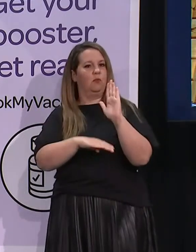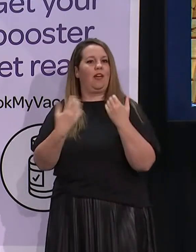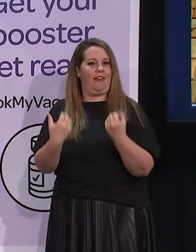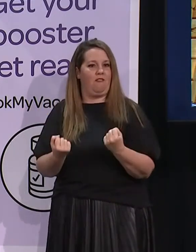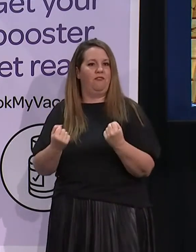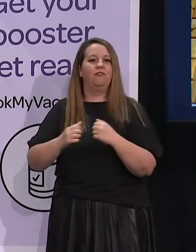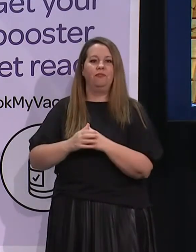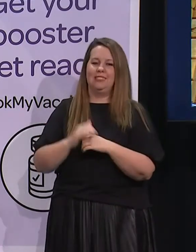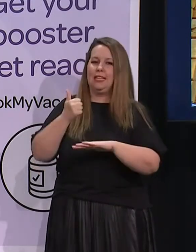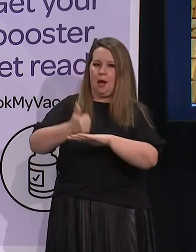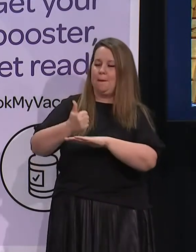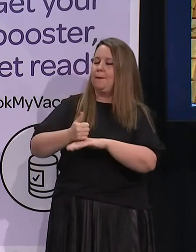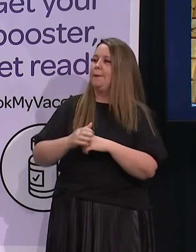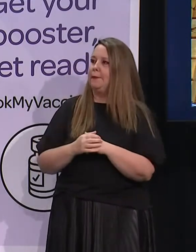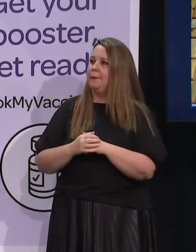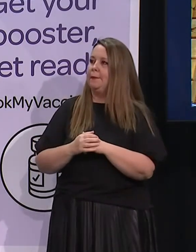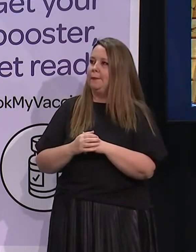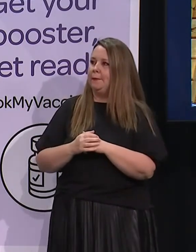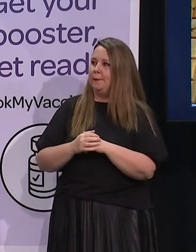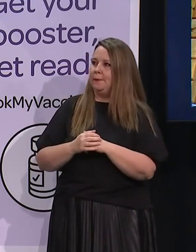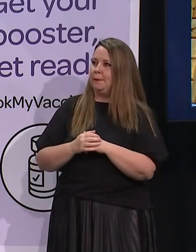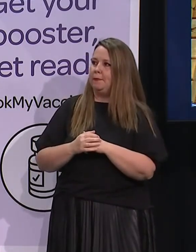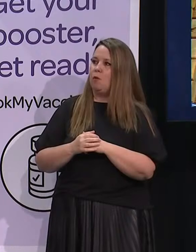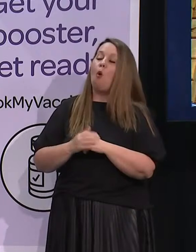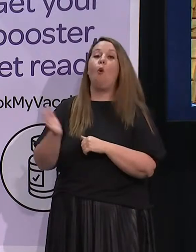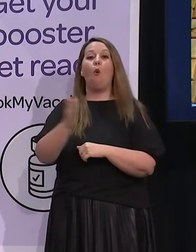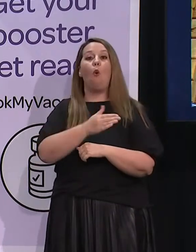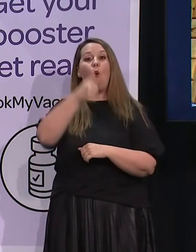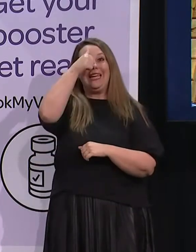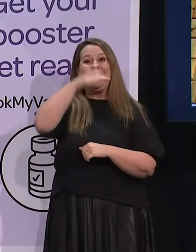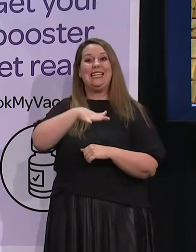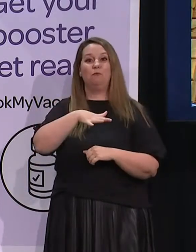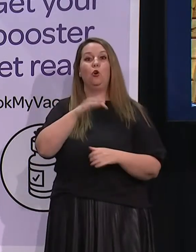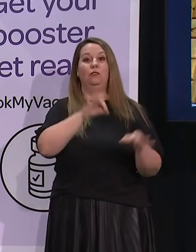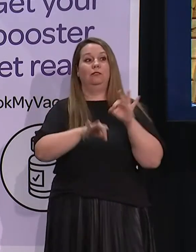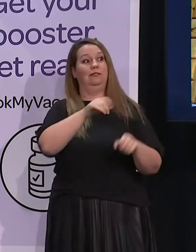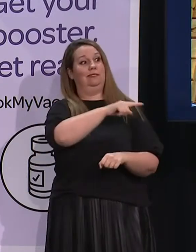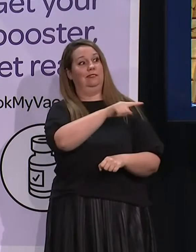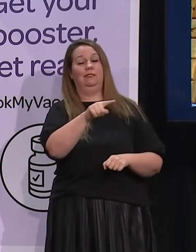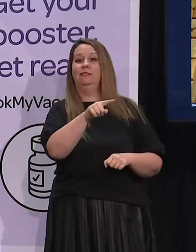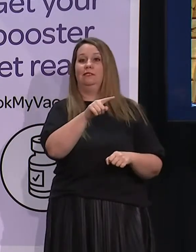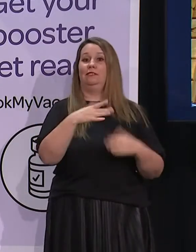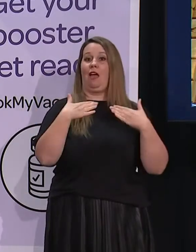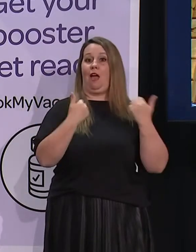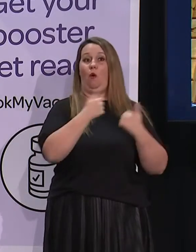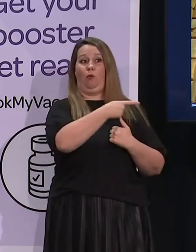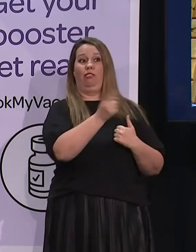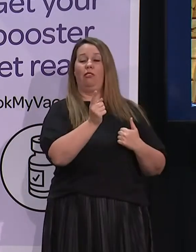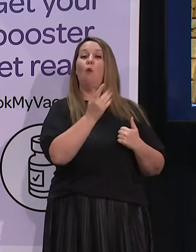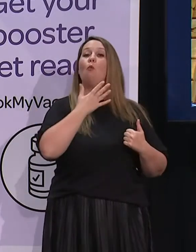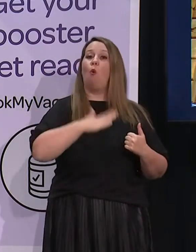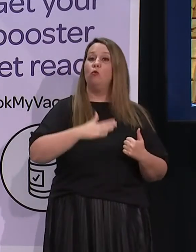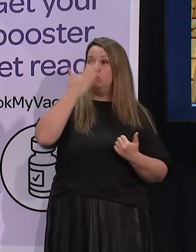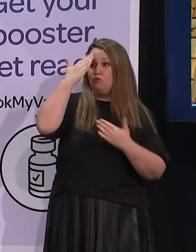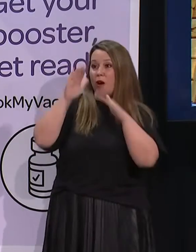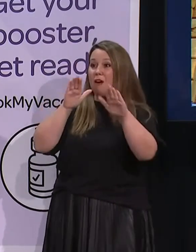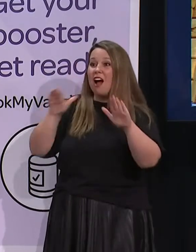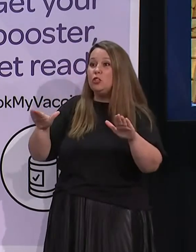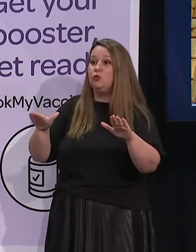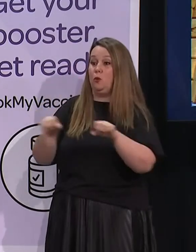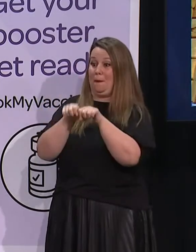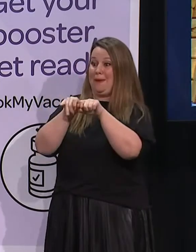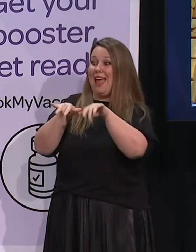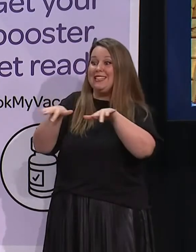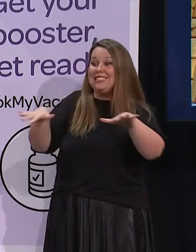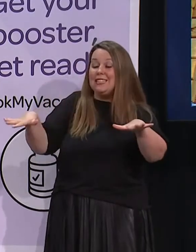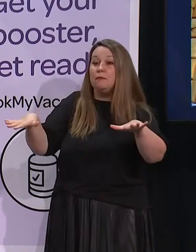have. But I think every expert would want us to just remind people that this pandemic isn't over yet. So we need to make sure